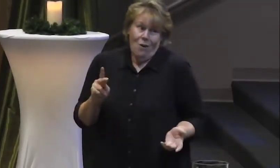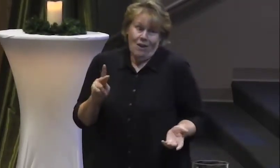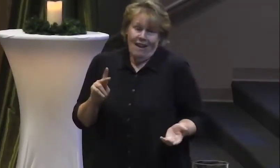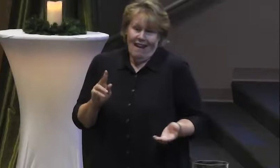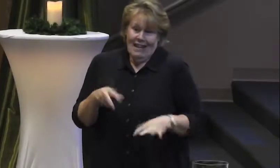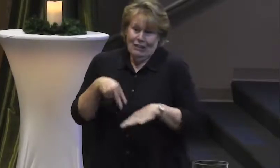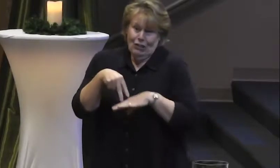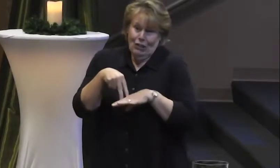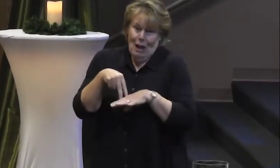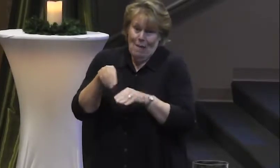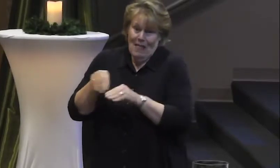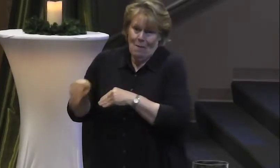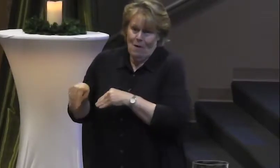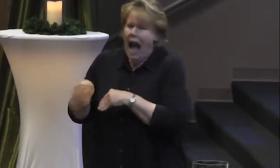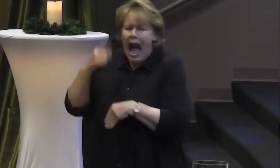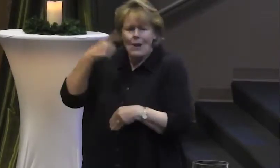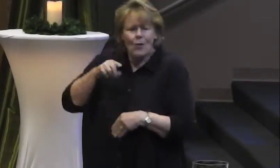think that family ever came back to the church.